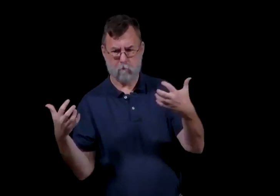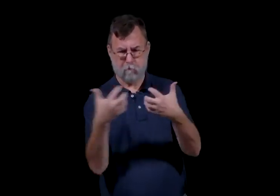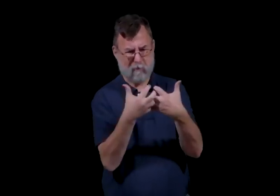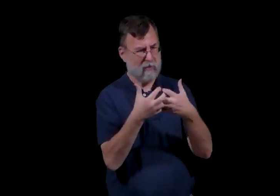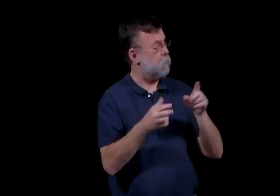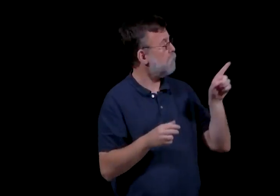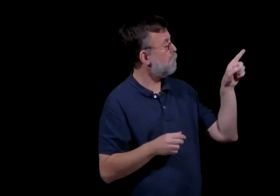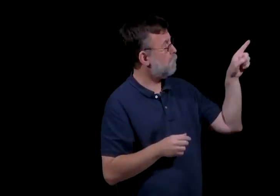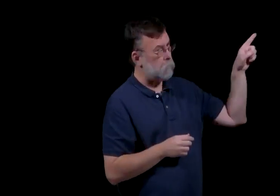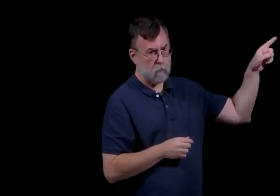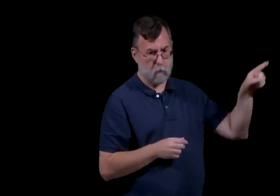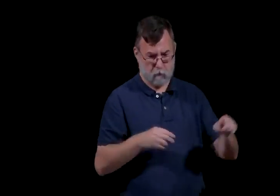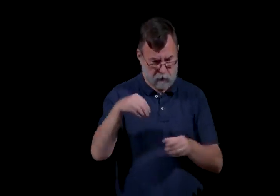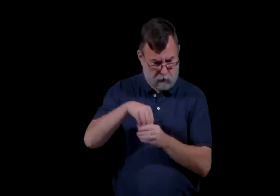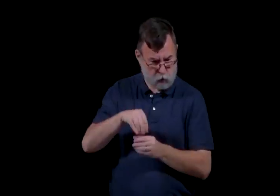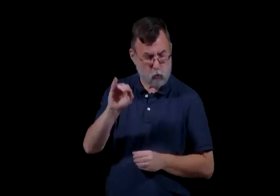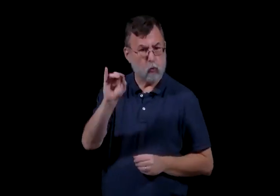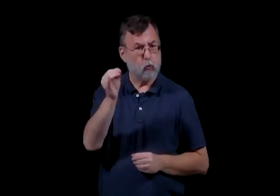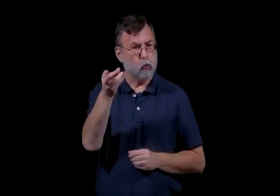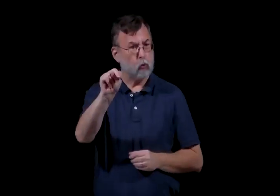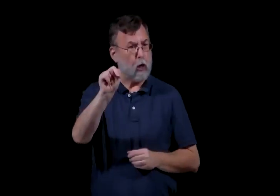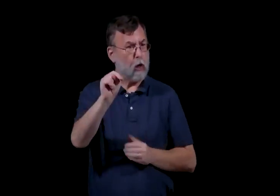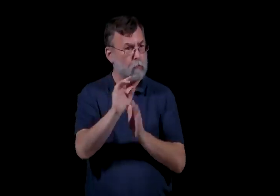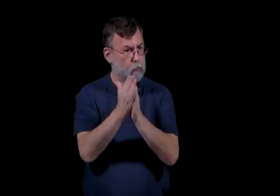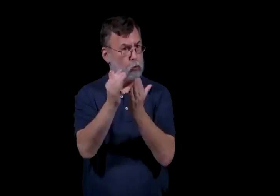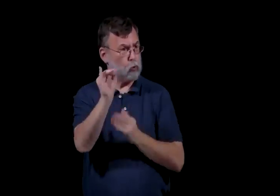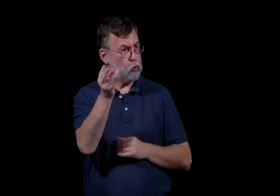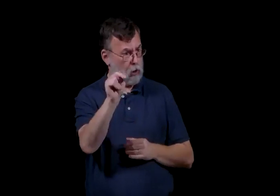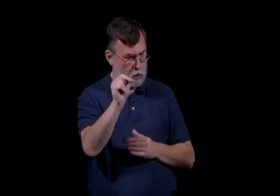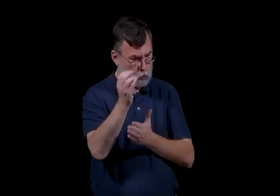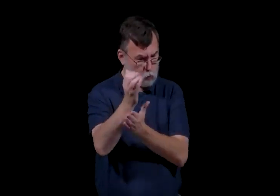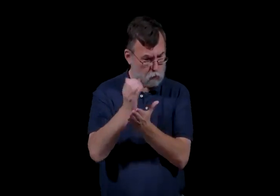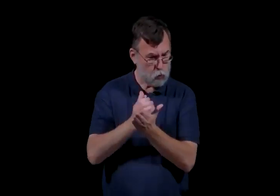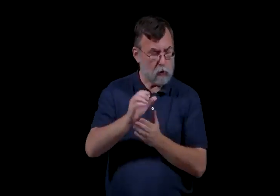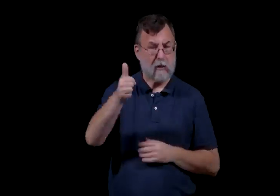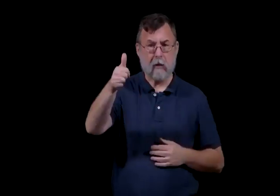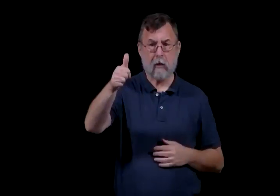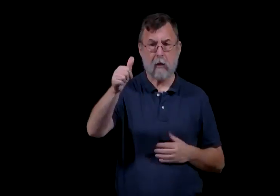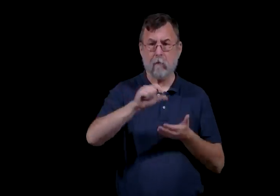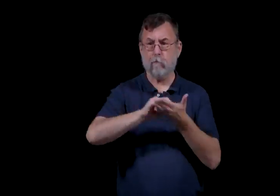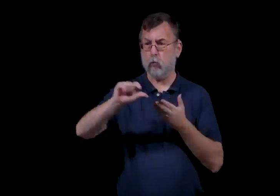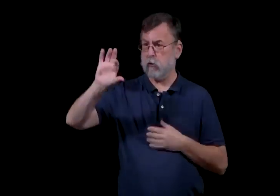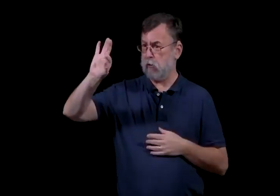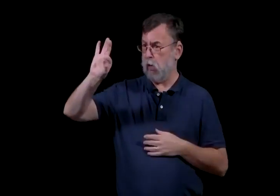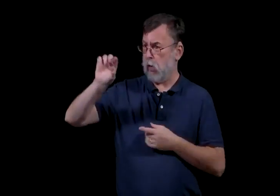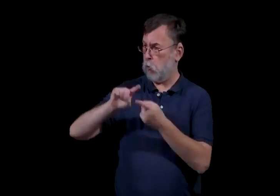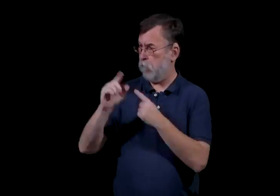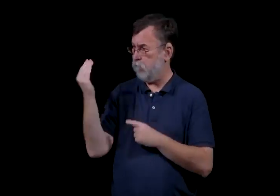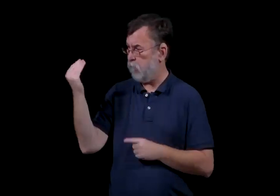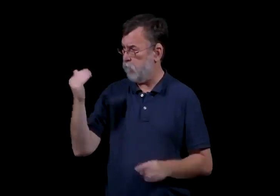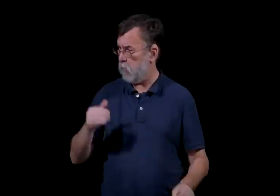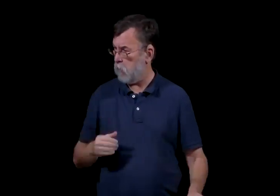from another book. And it kind of matches this verse. It was a book of John. It's from a book of John, chapter 10,